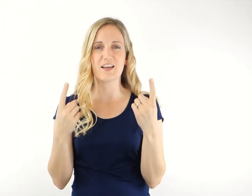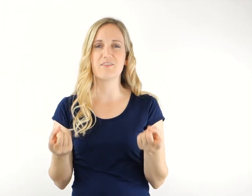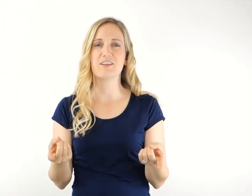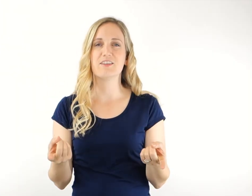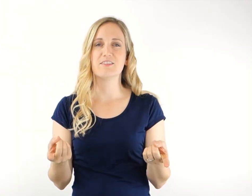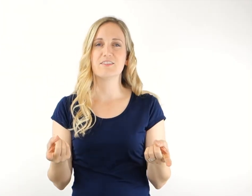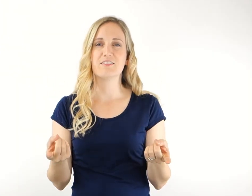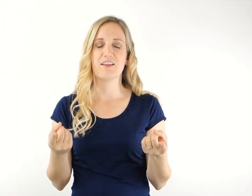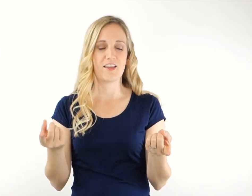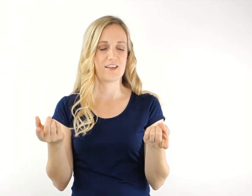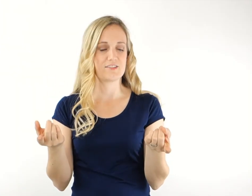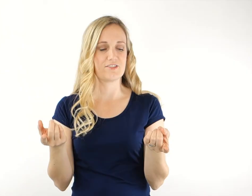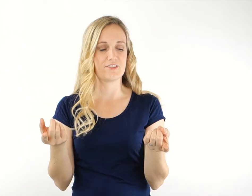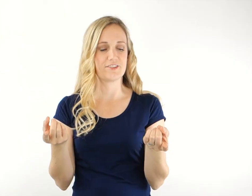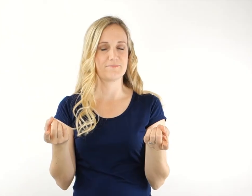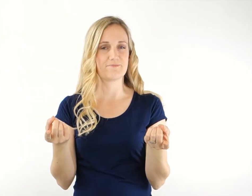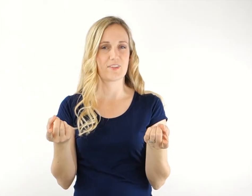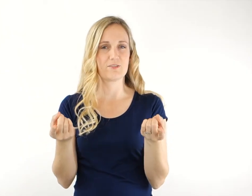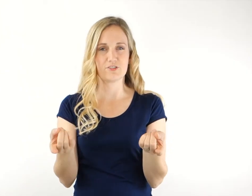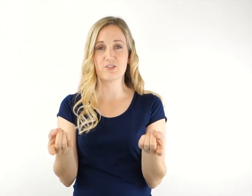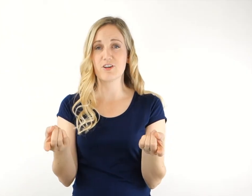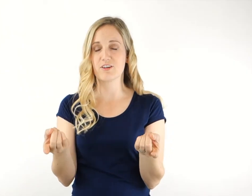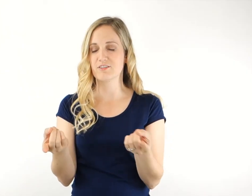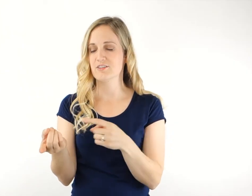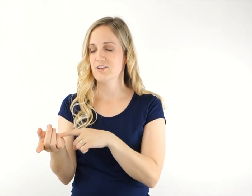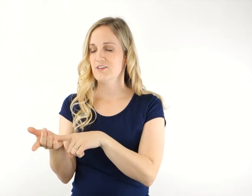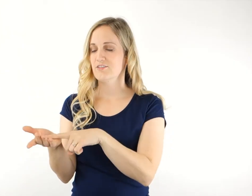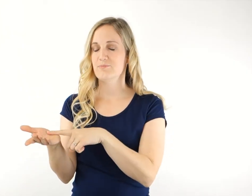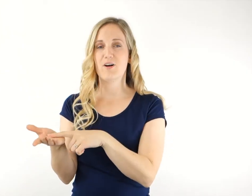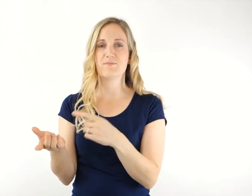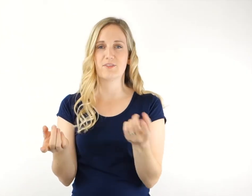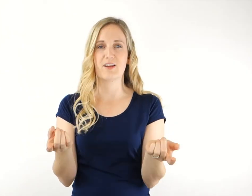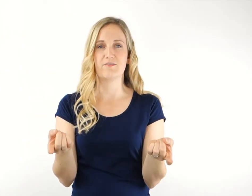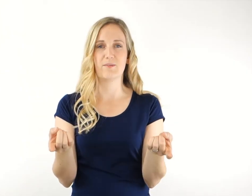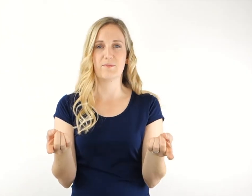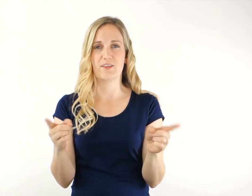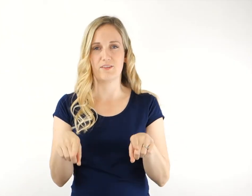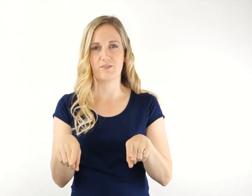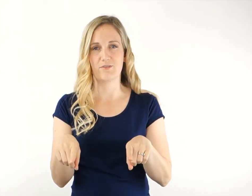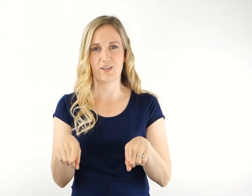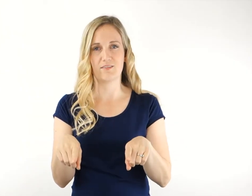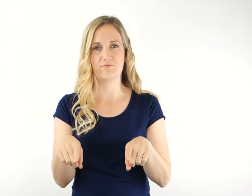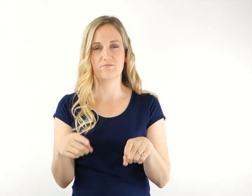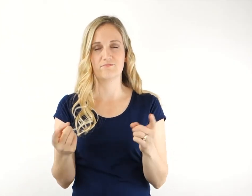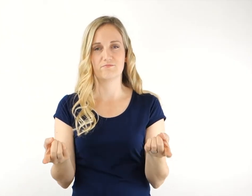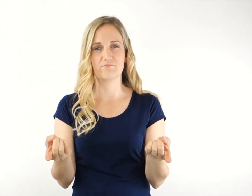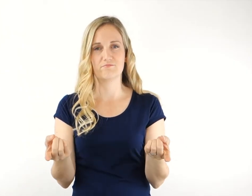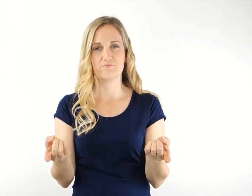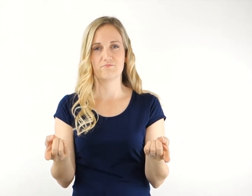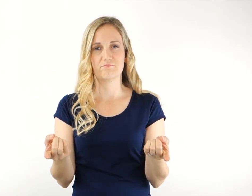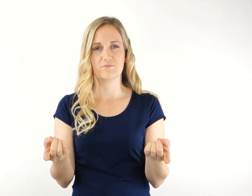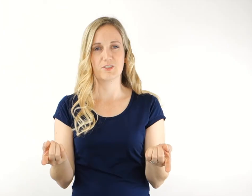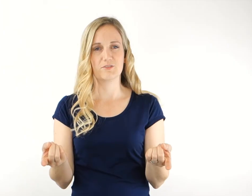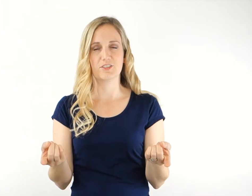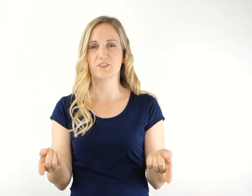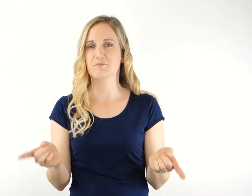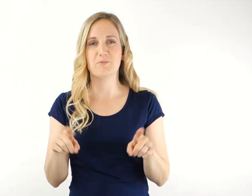out, and when you start, your palms are kind of up, and then you go down. So it's just